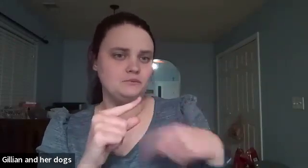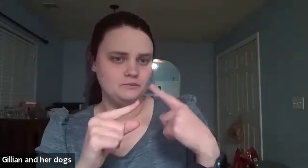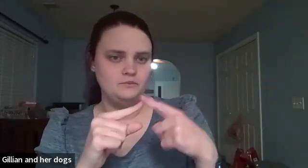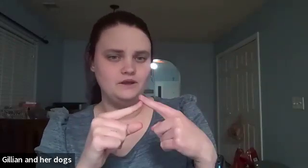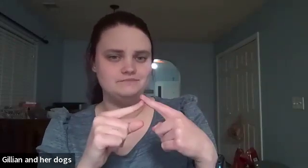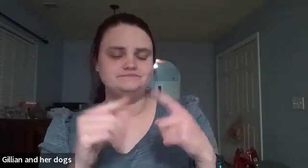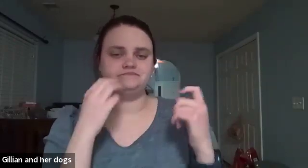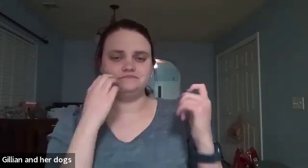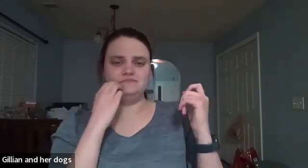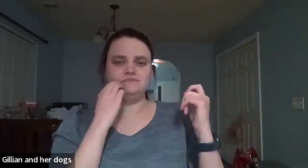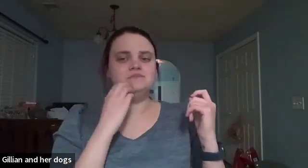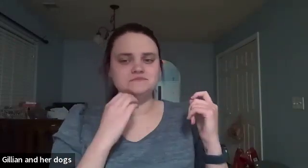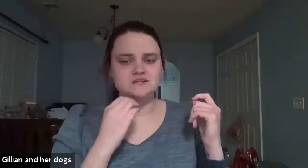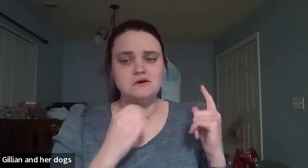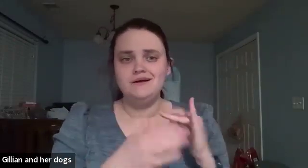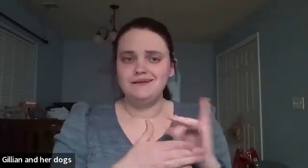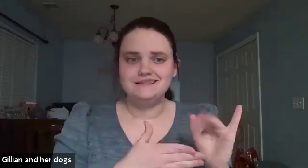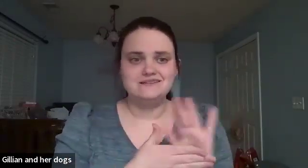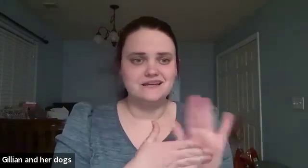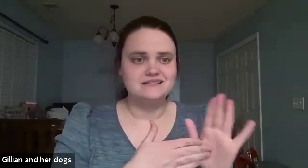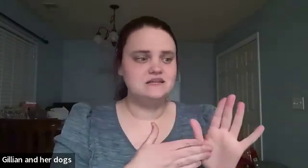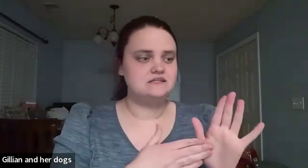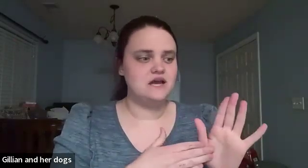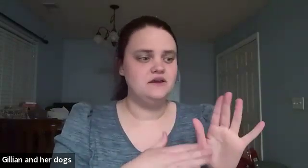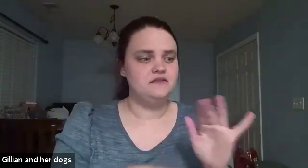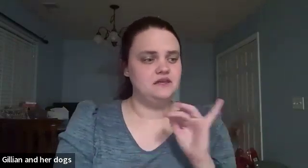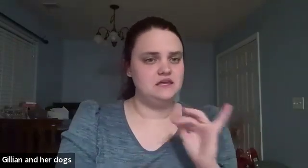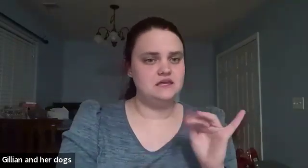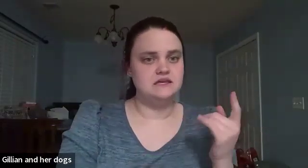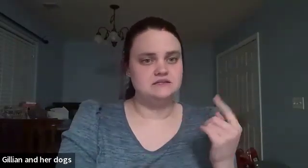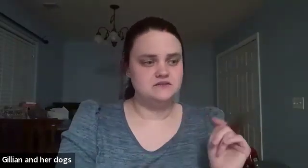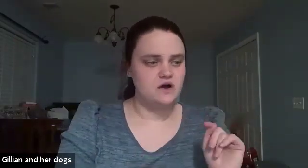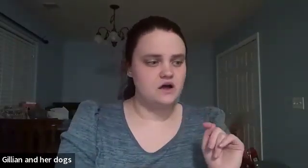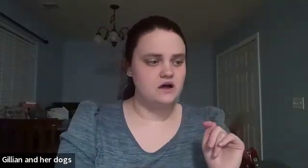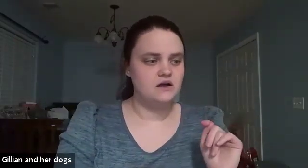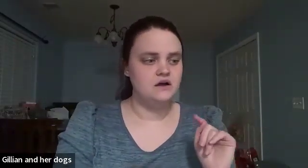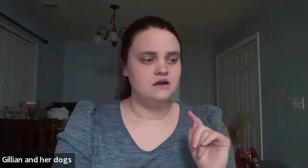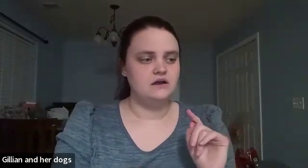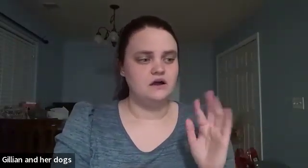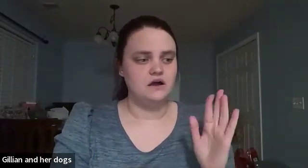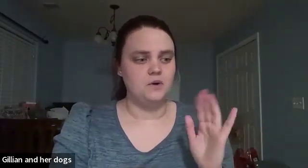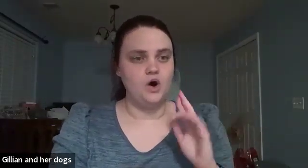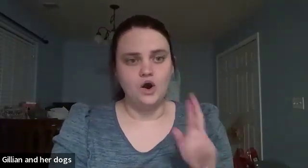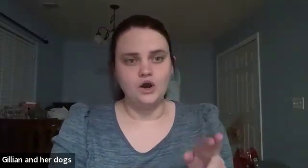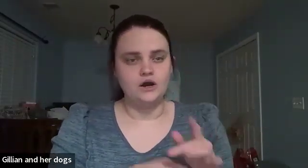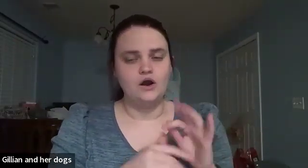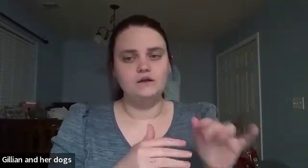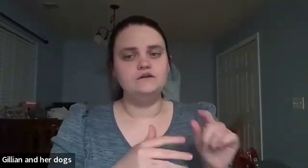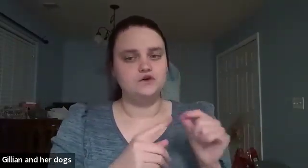Meeting. When. So, like I said, the nice thing is that the is, the, are, all of